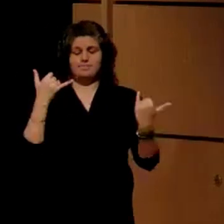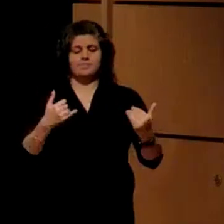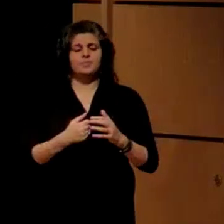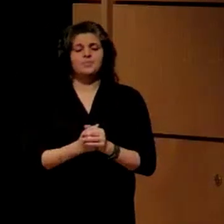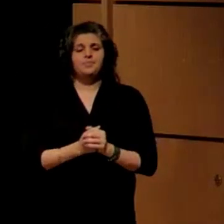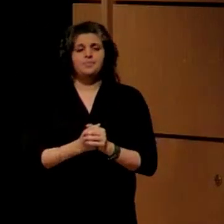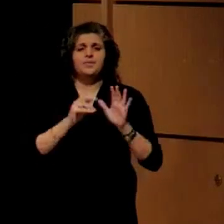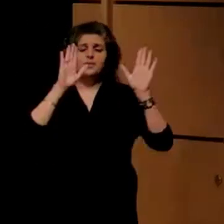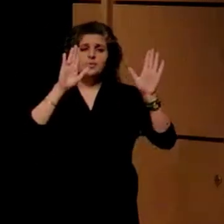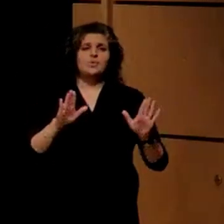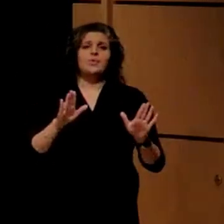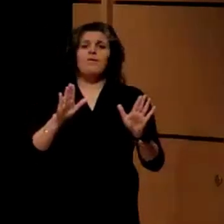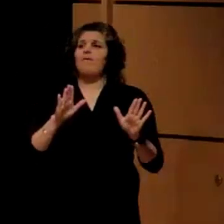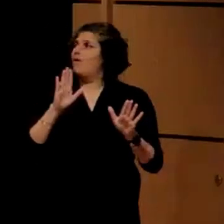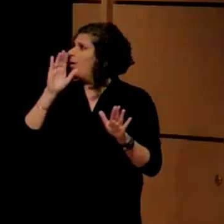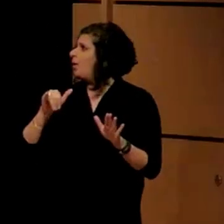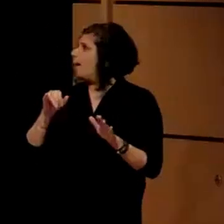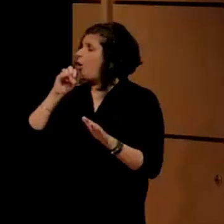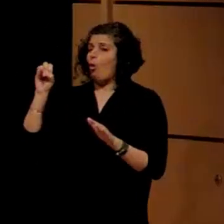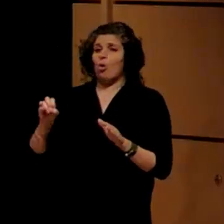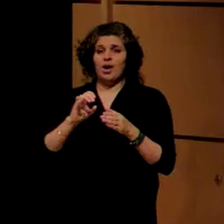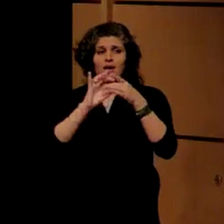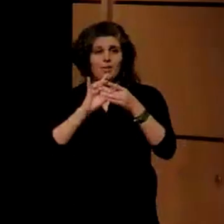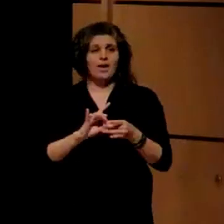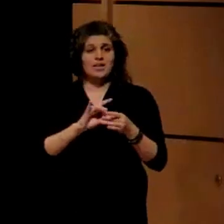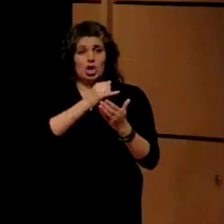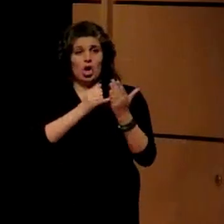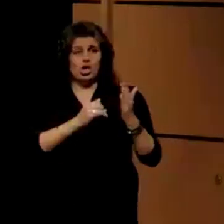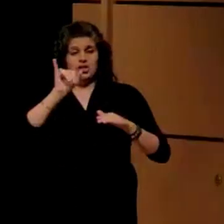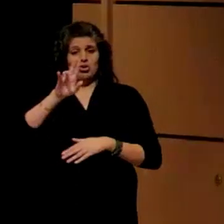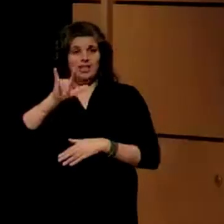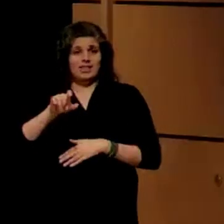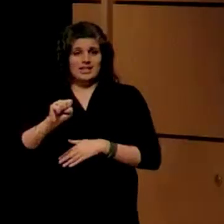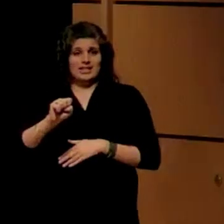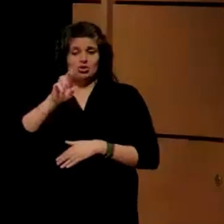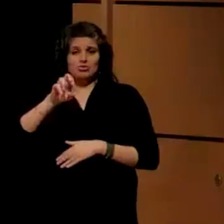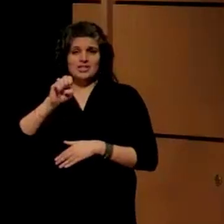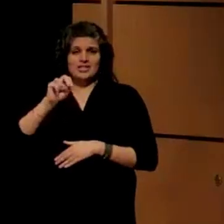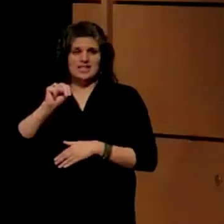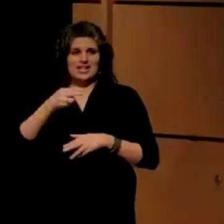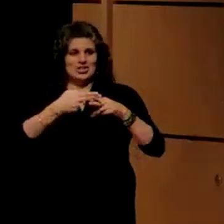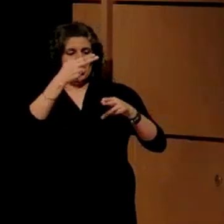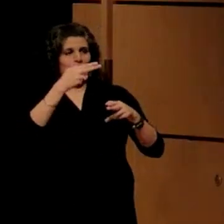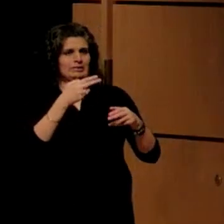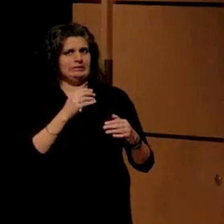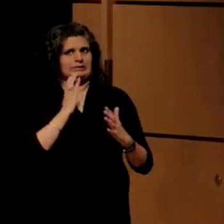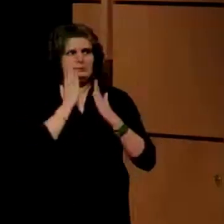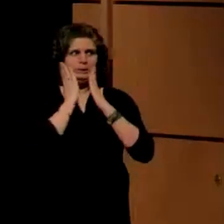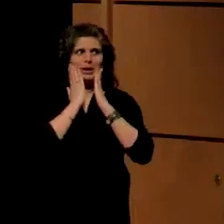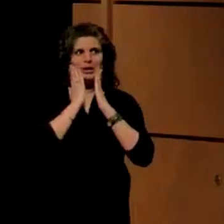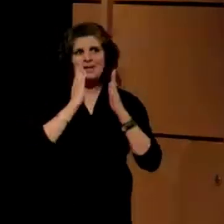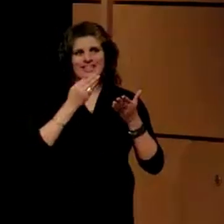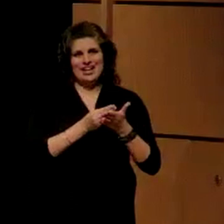A wonderful piece by the late Oregon-based artist Julie Green, called An Embarrassment of Dishes, celebrates the